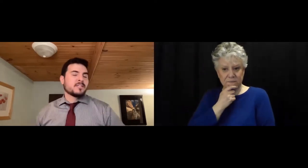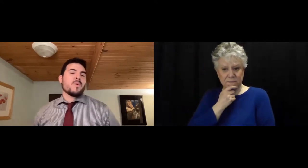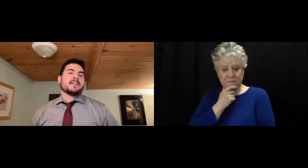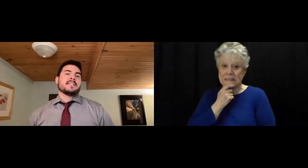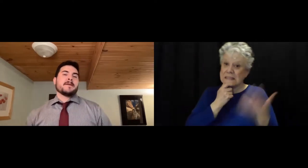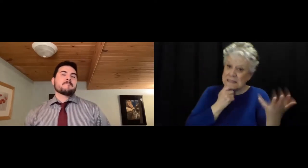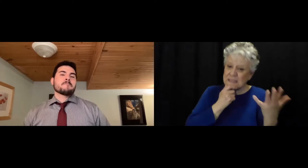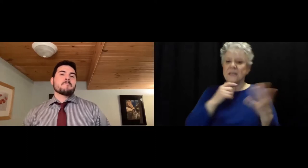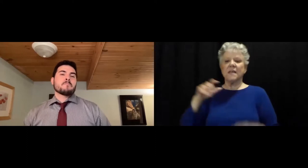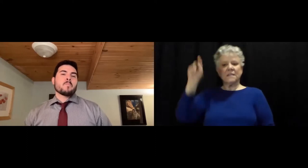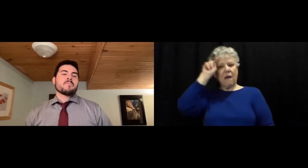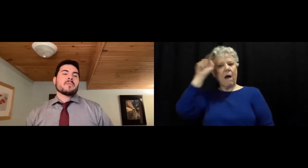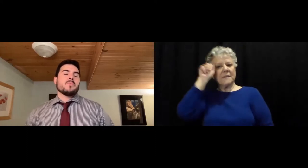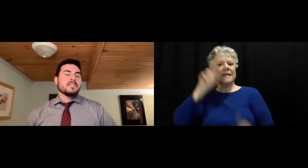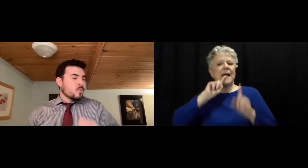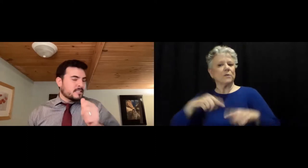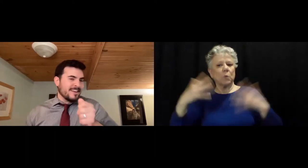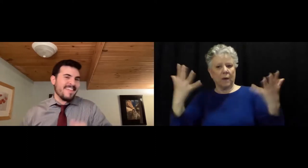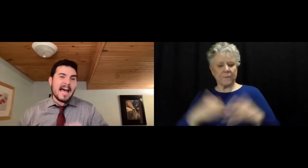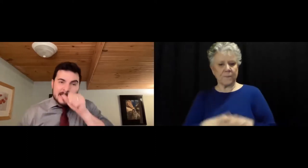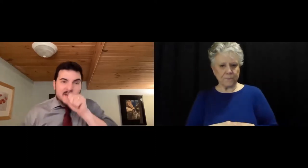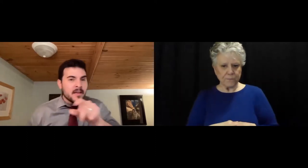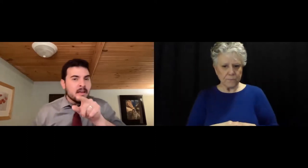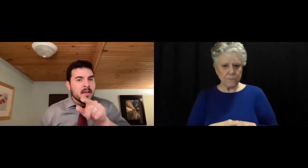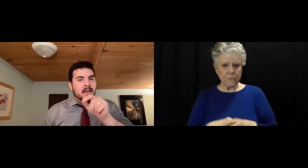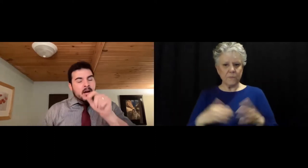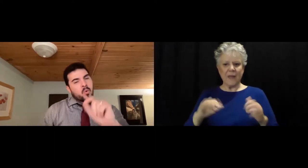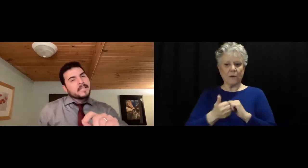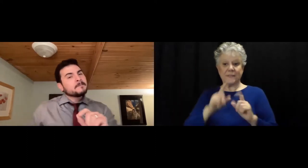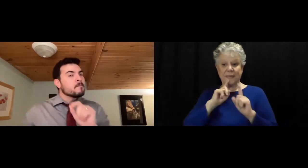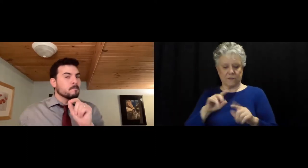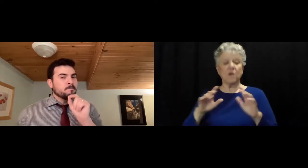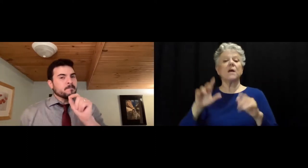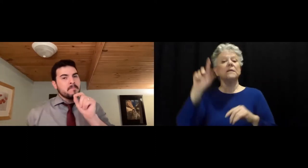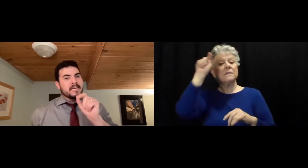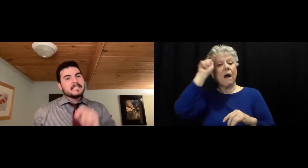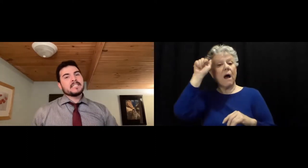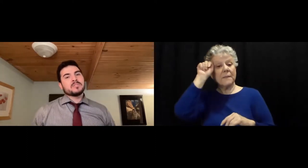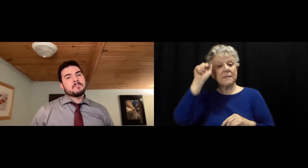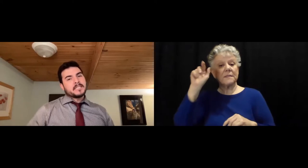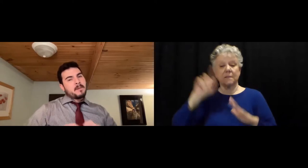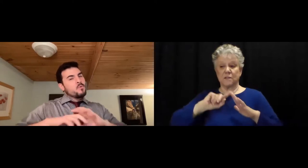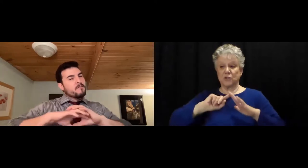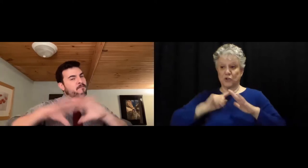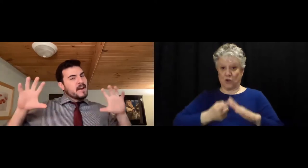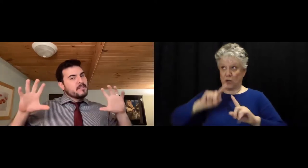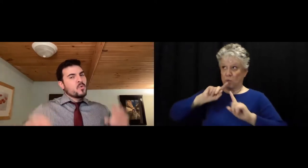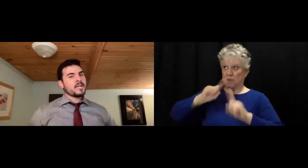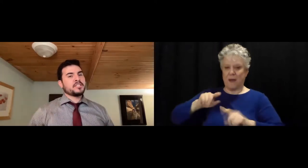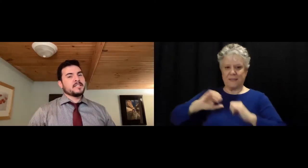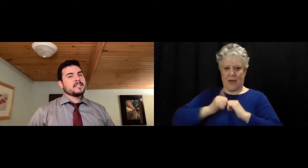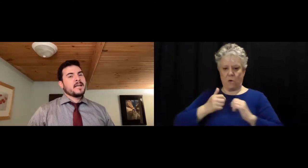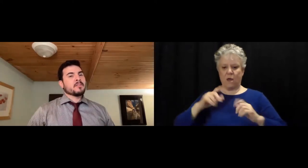So what does Aquinas say? What does Aquinas say to that? Aquinas he begins his response by reframing